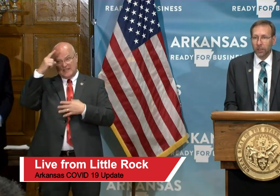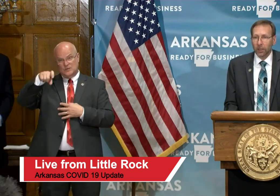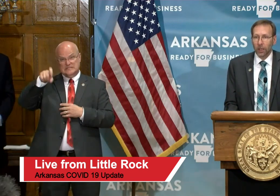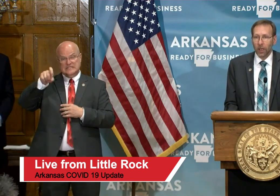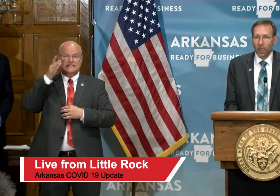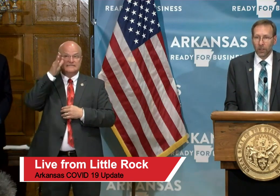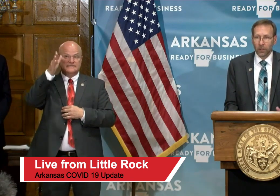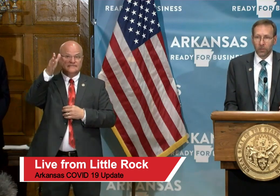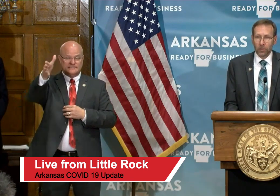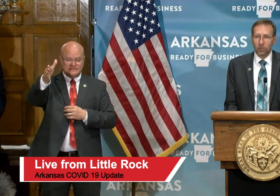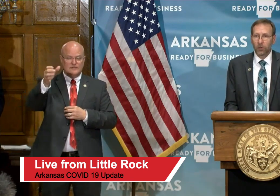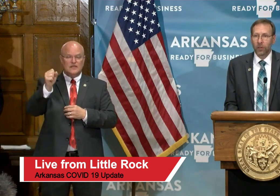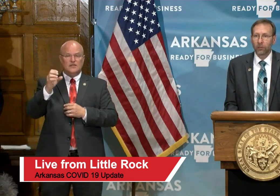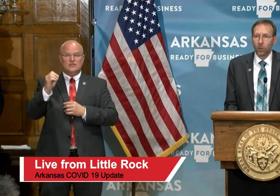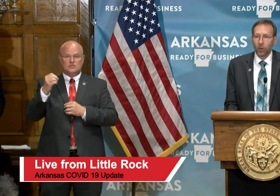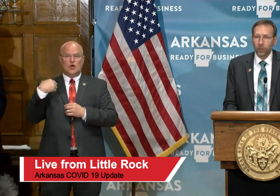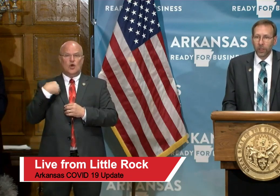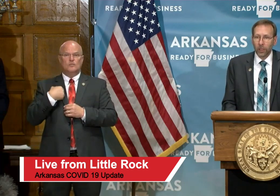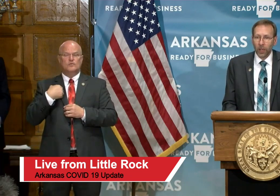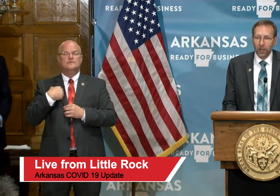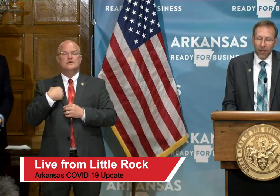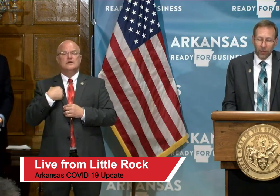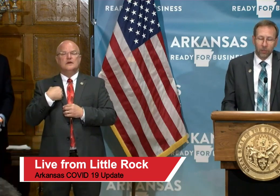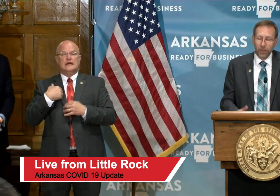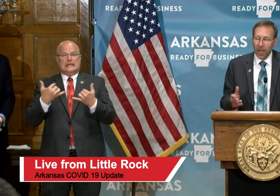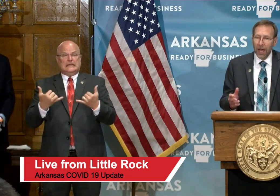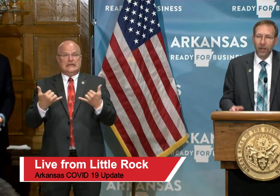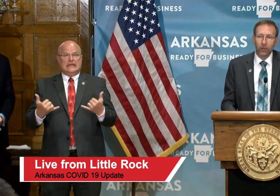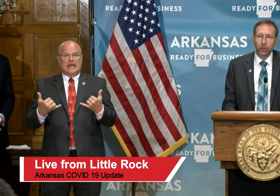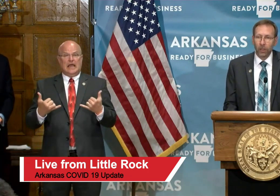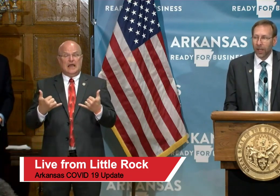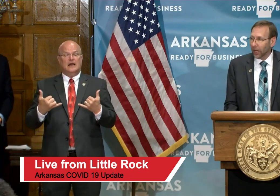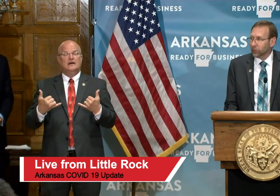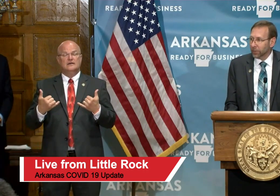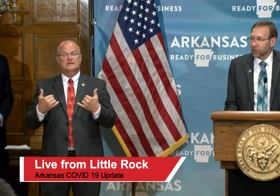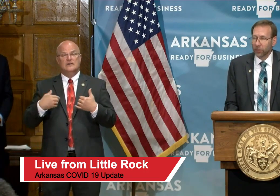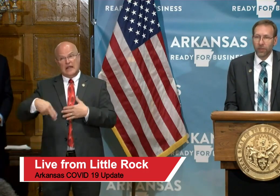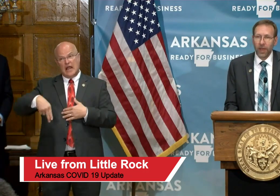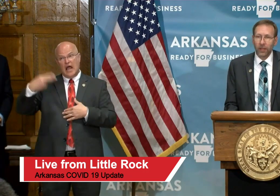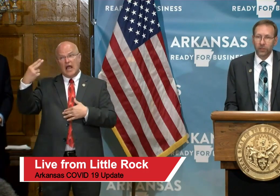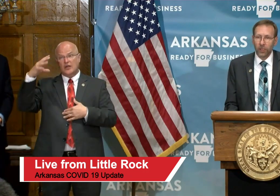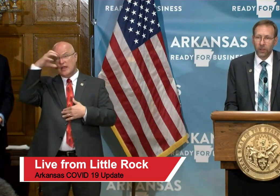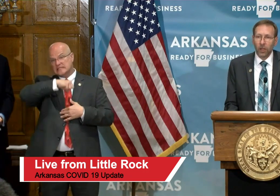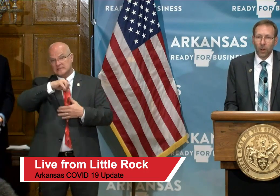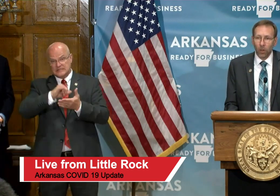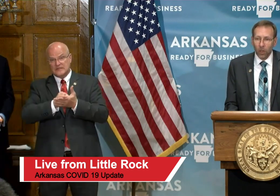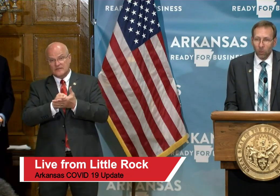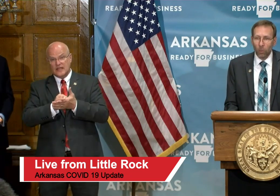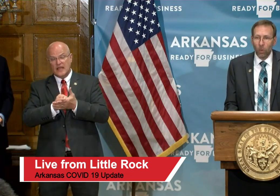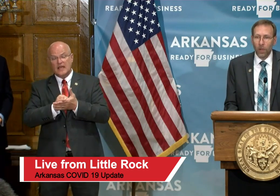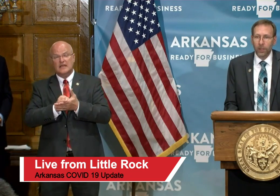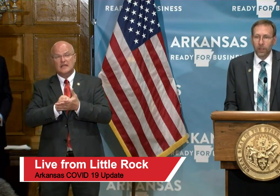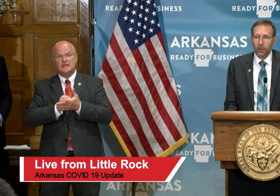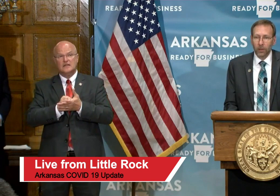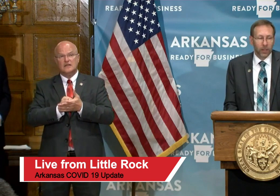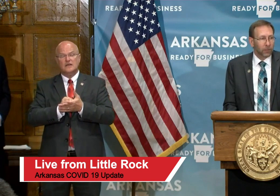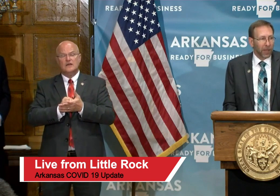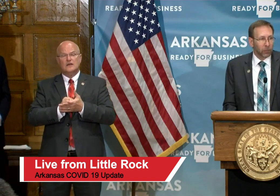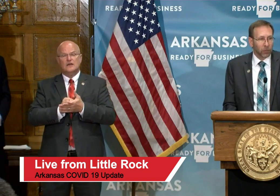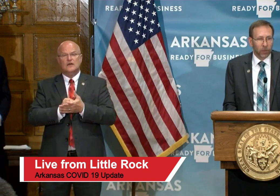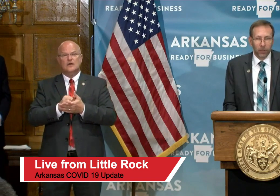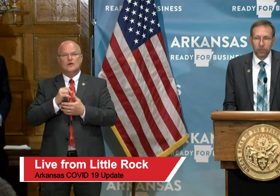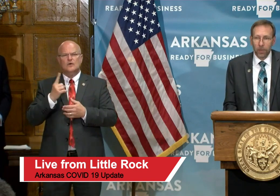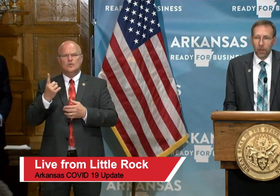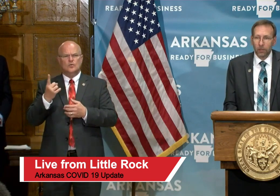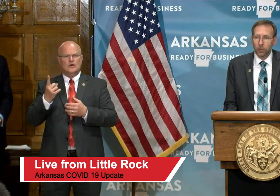to need moving forward. Now, there have been higher estimates of that. One in